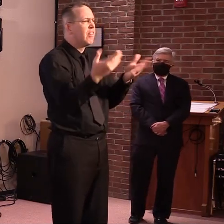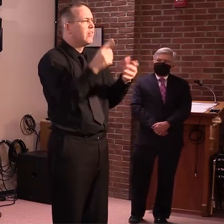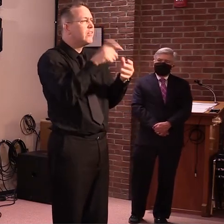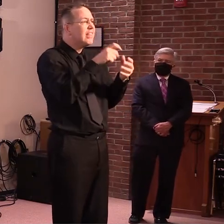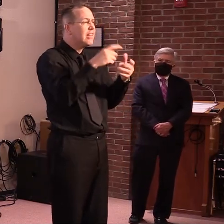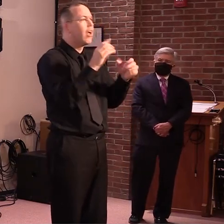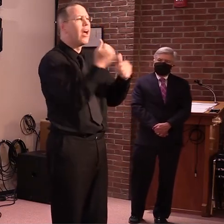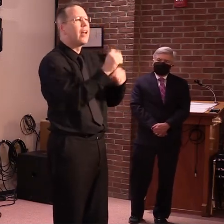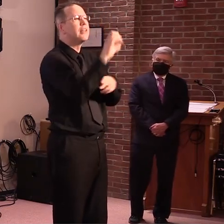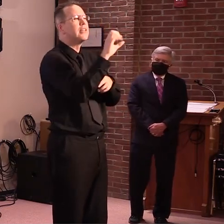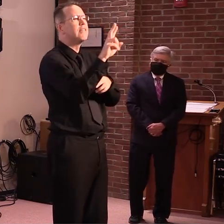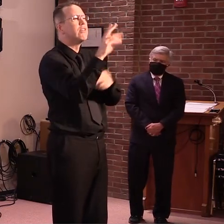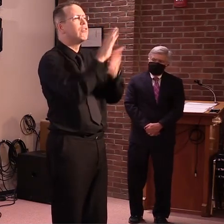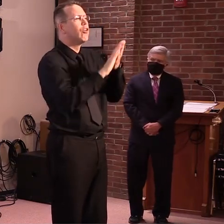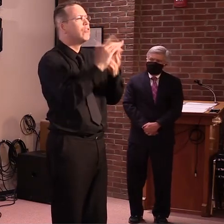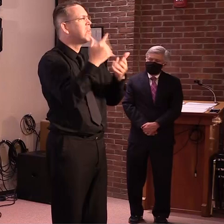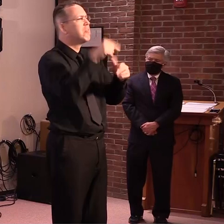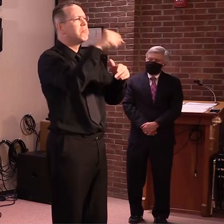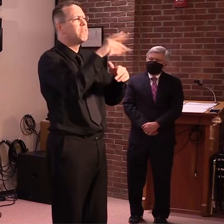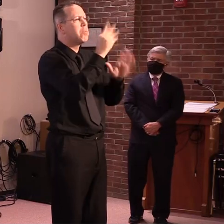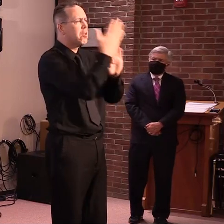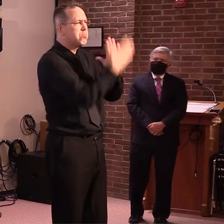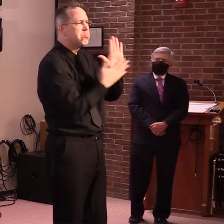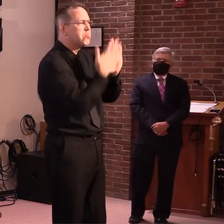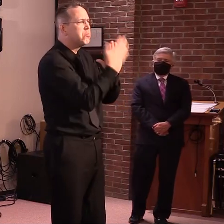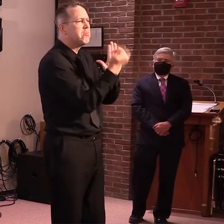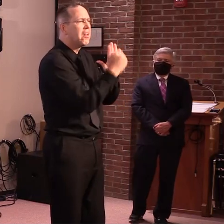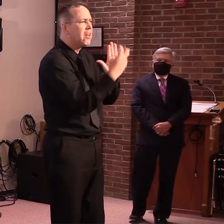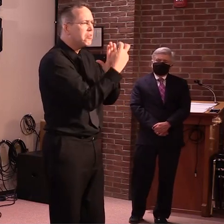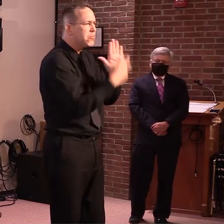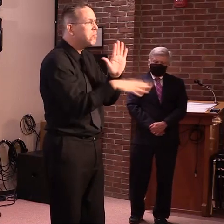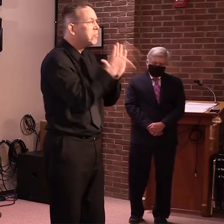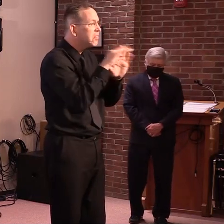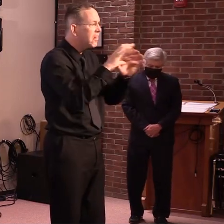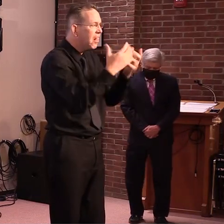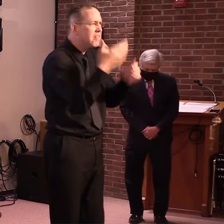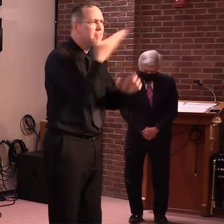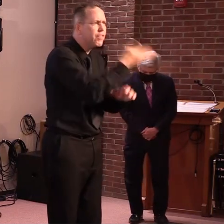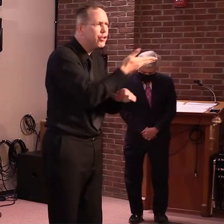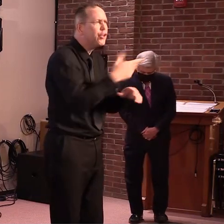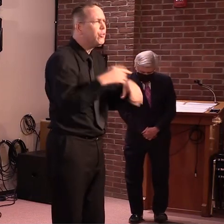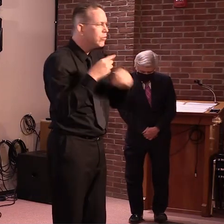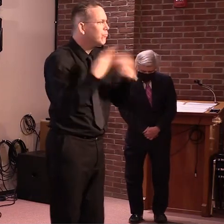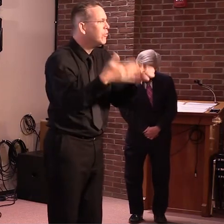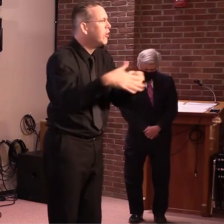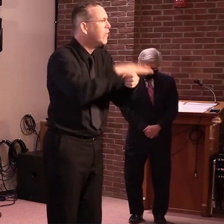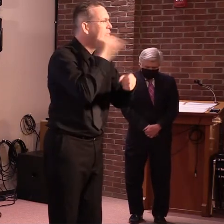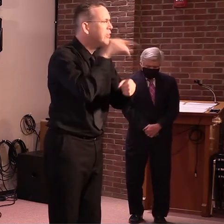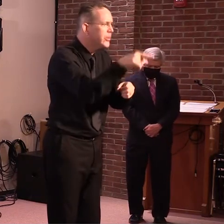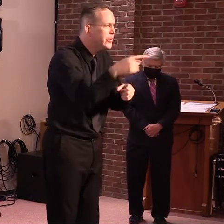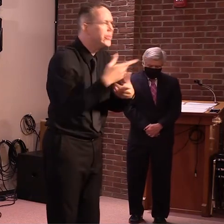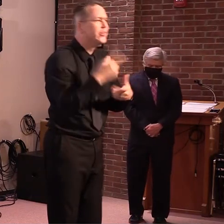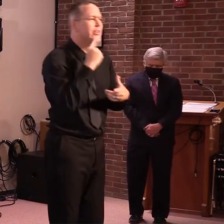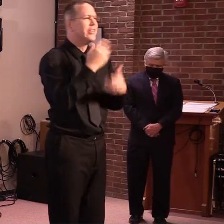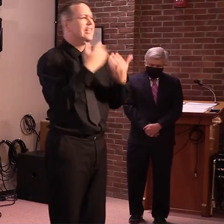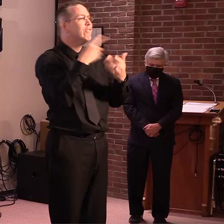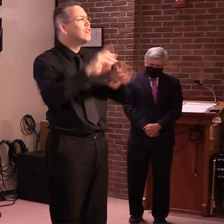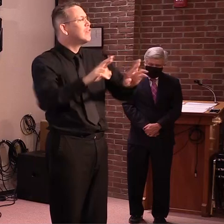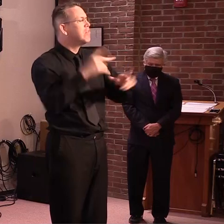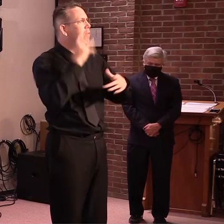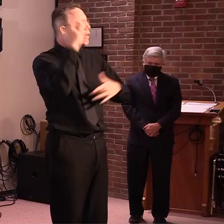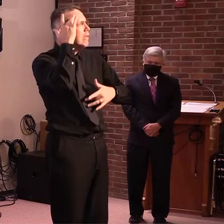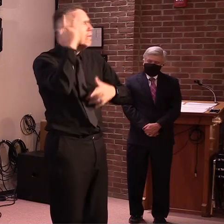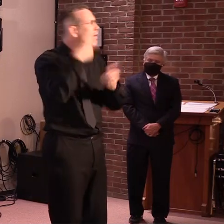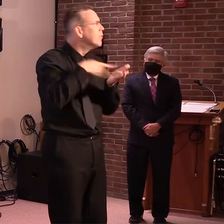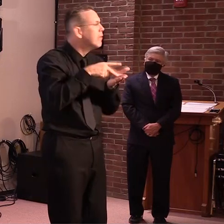choice to continue learning and expanding your skills and talents is as easy as possible. Across the state, there are young people who